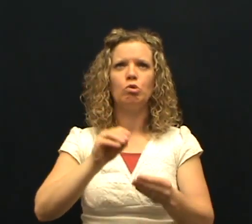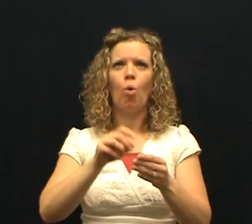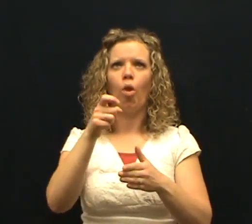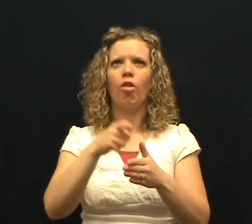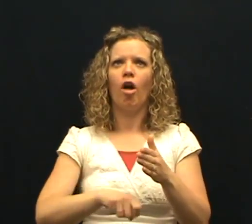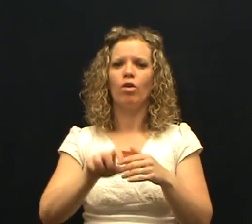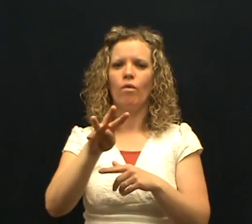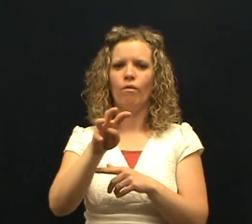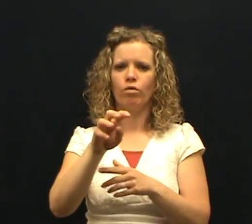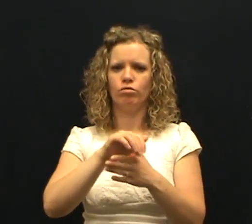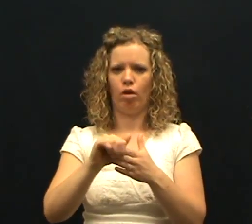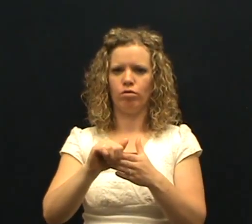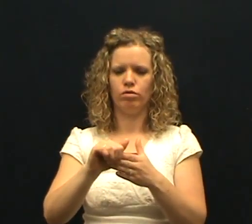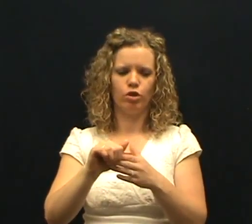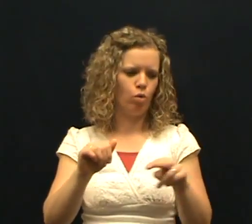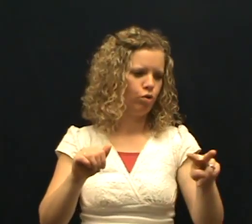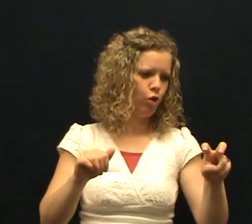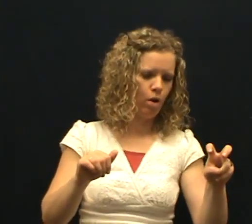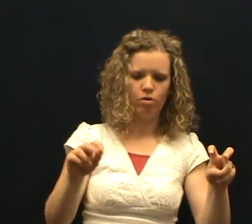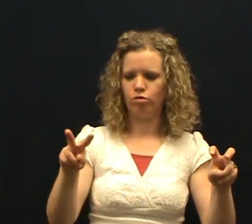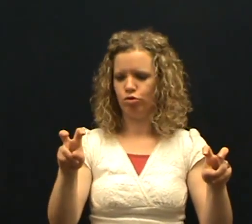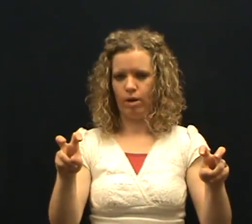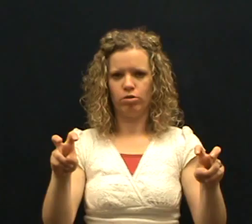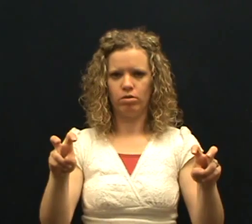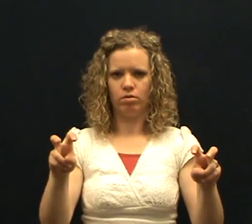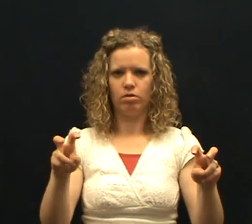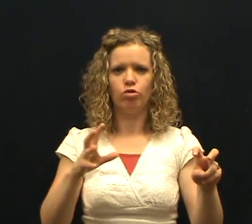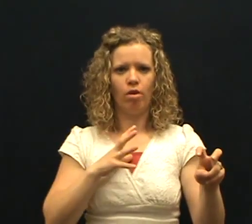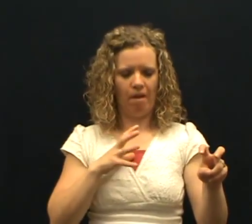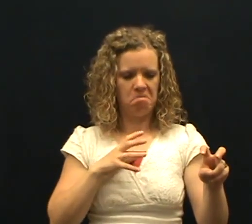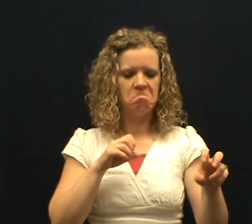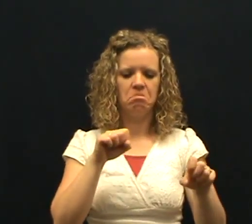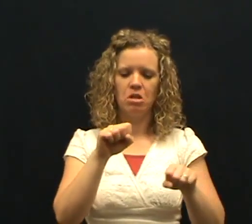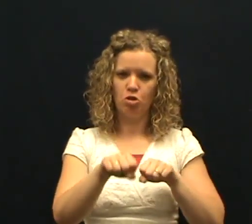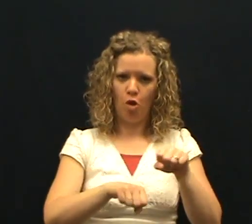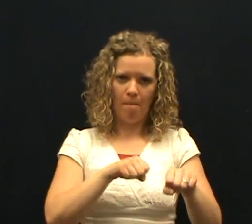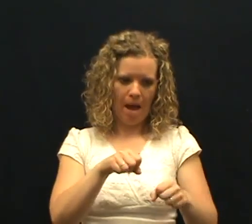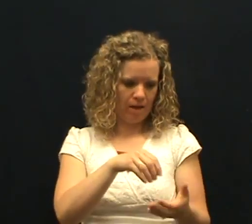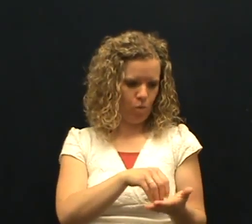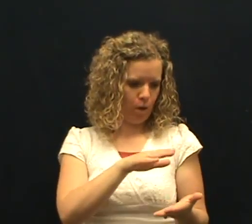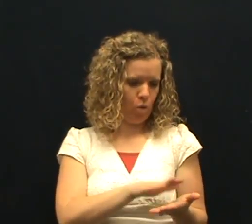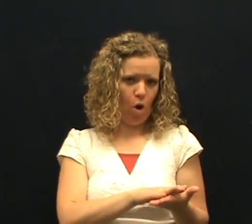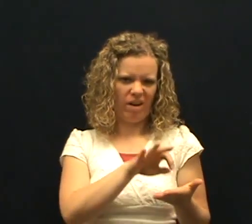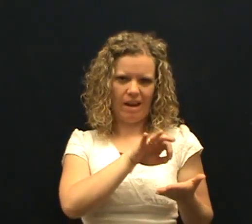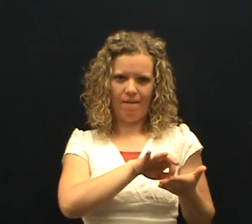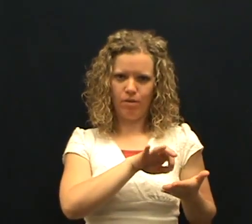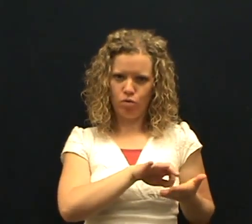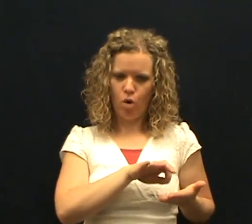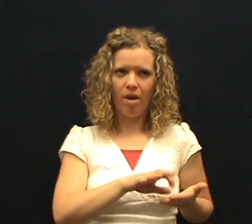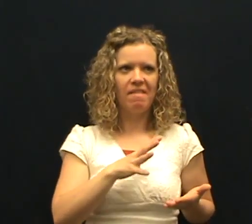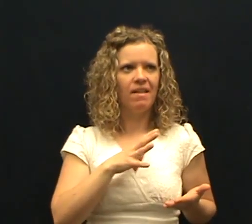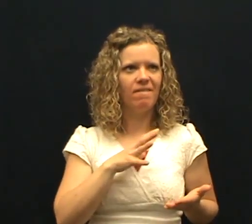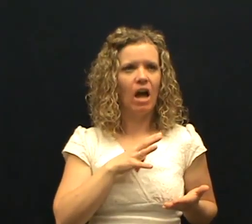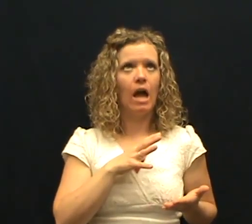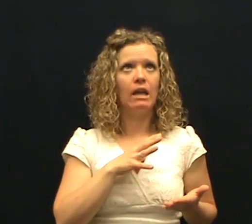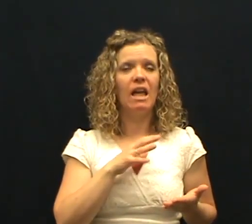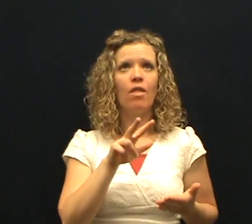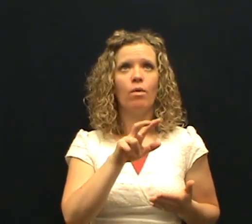for $200 a piece. The bikes had previously been recorded in inventory at a total cost of $350, so